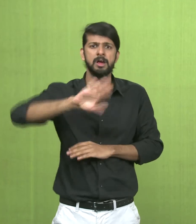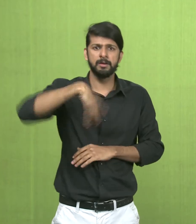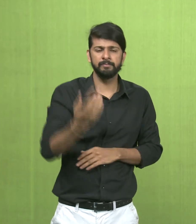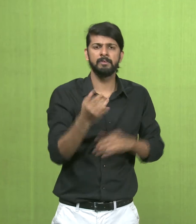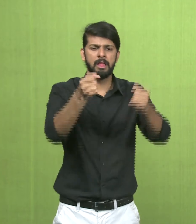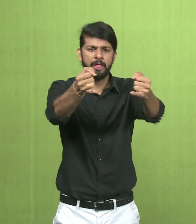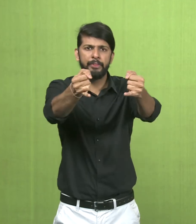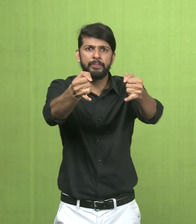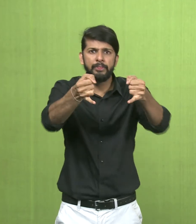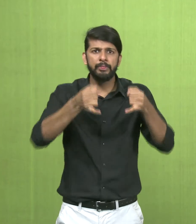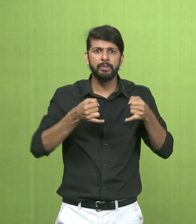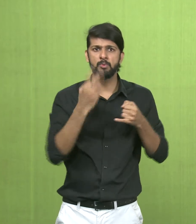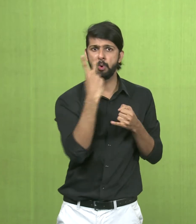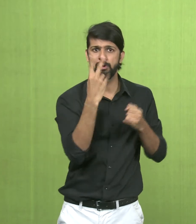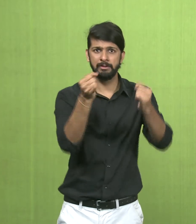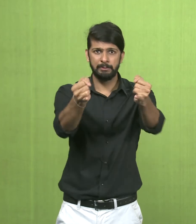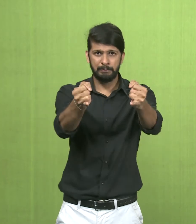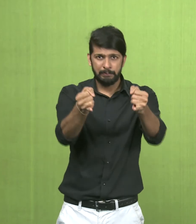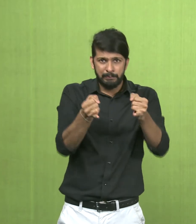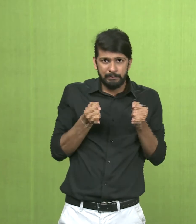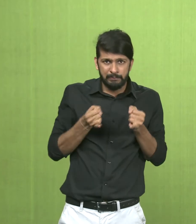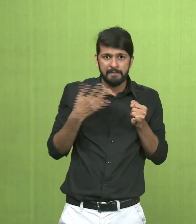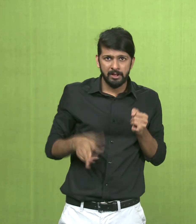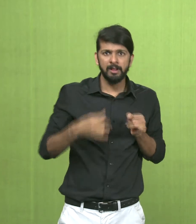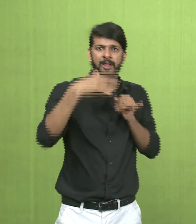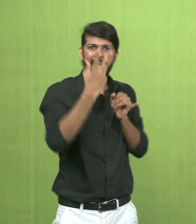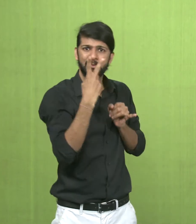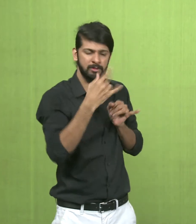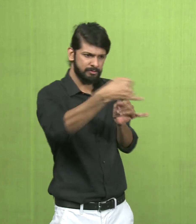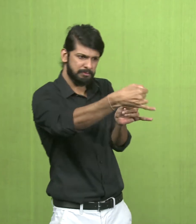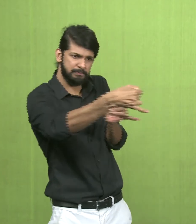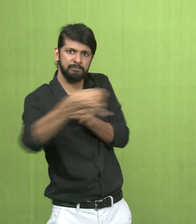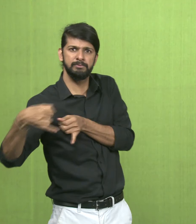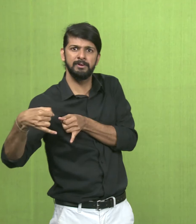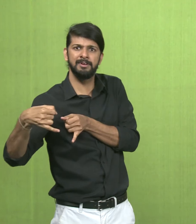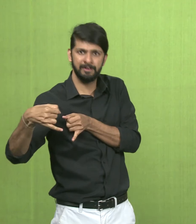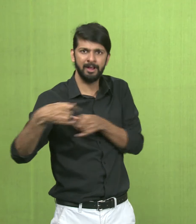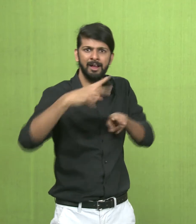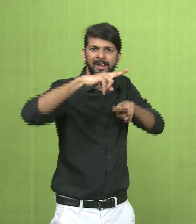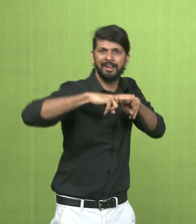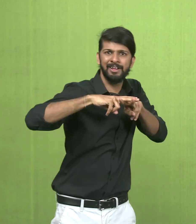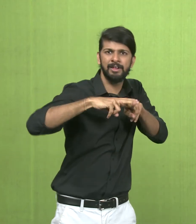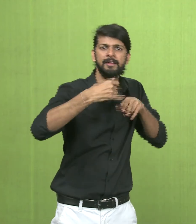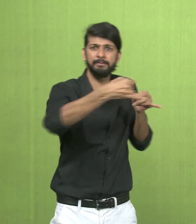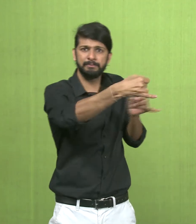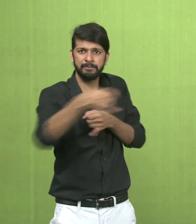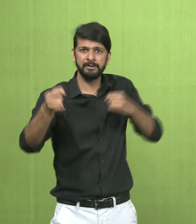Once the square is drawn, then you would have two horizontal lines and two vertical lines making